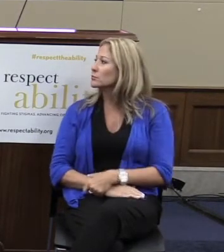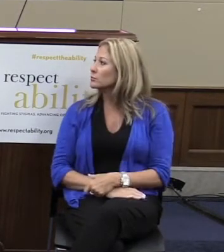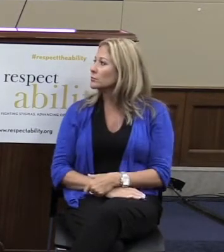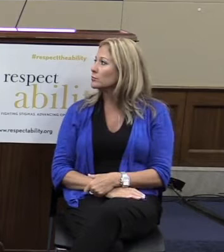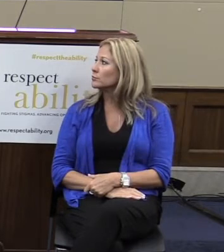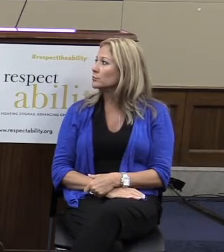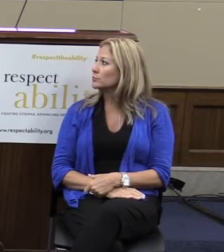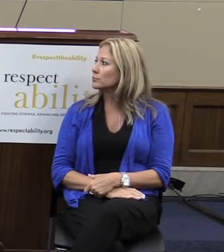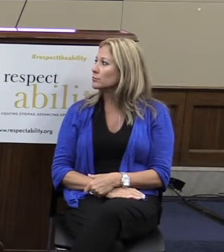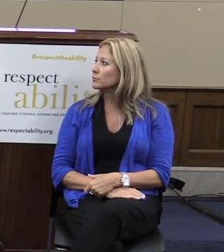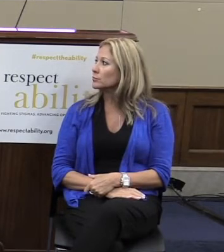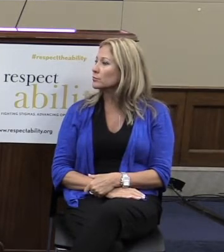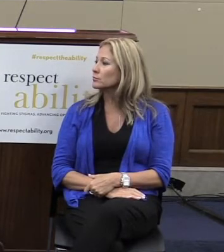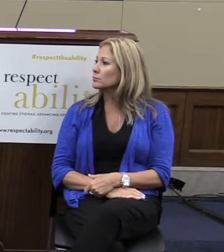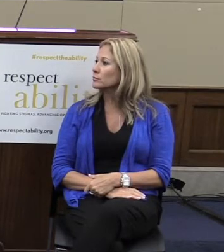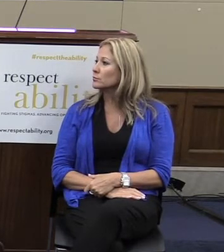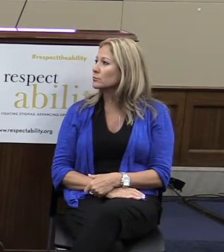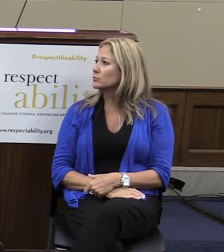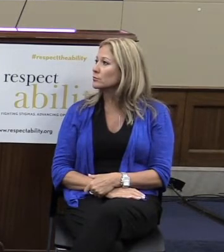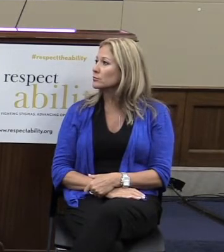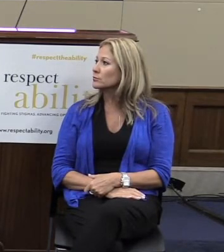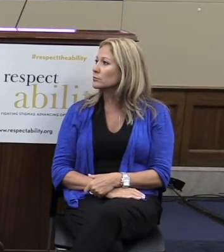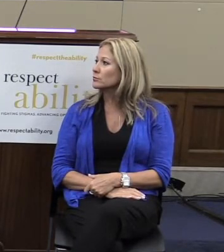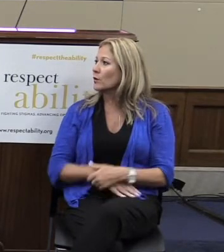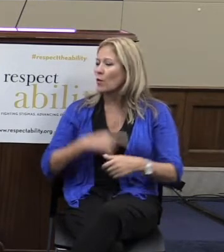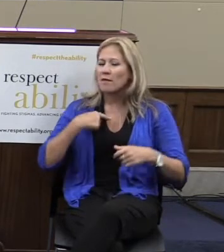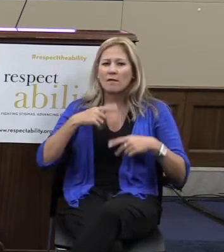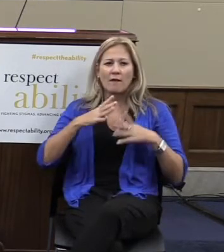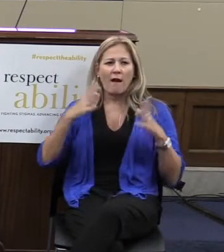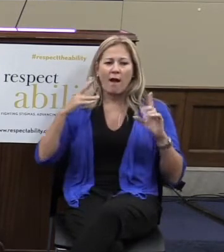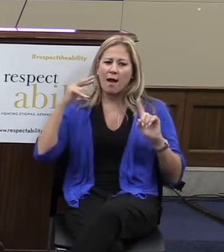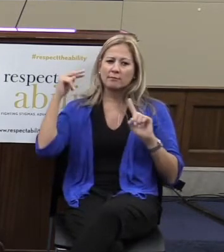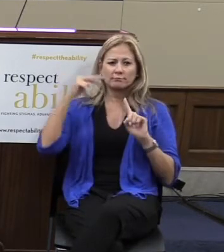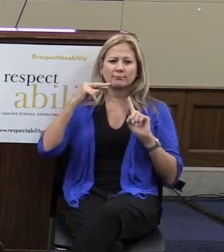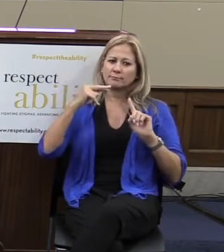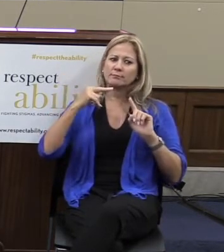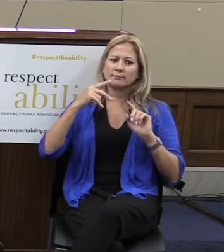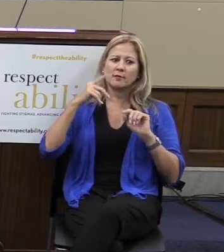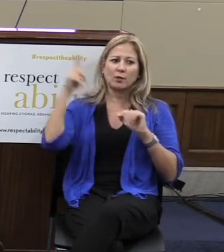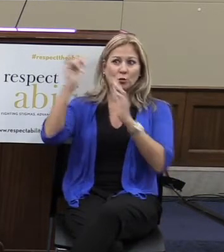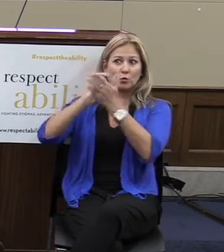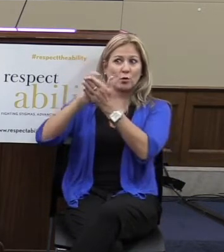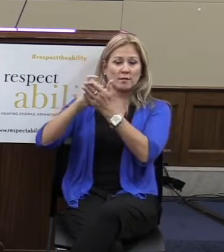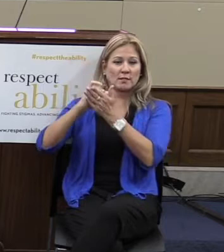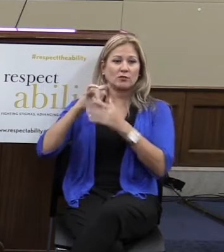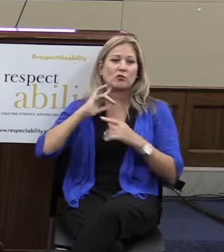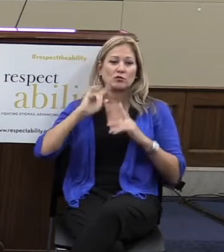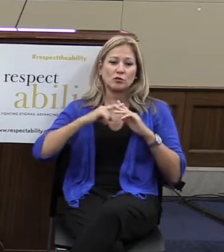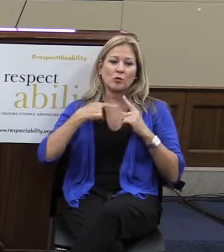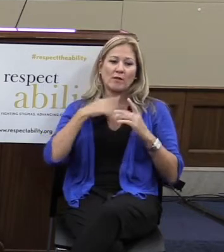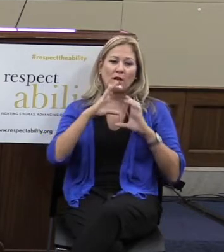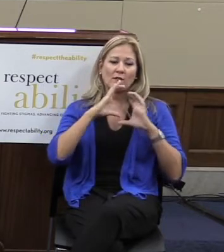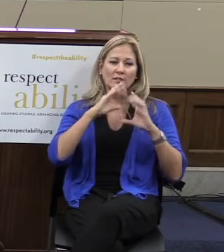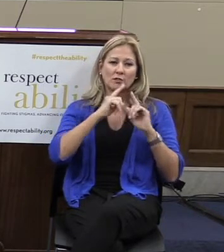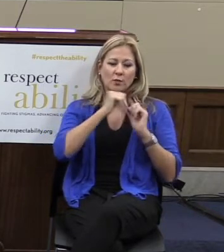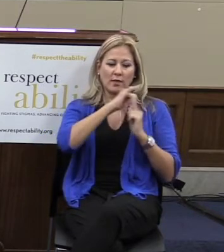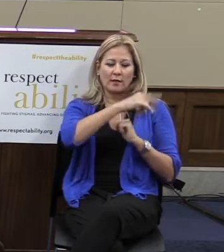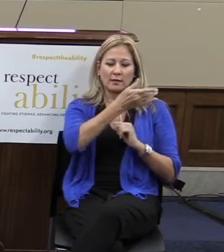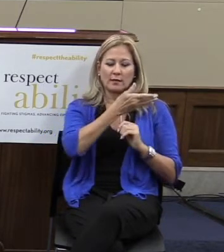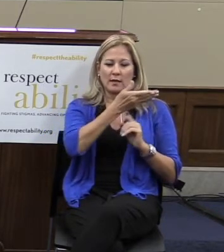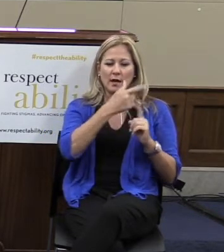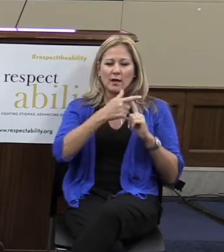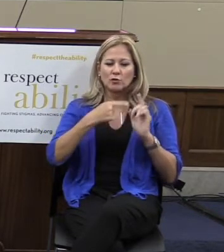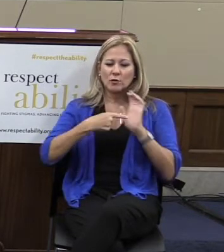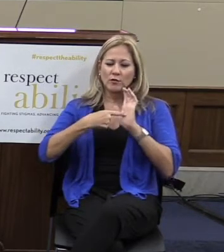we have high-profile out-of-home real estate in New York City talking about this campaign so that we can have that conversation and feature